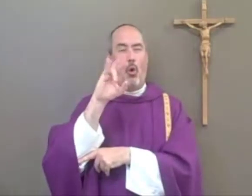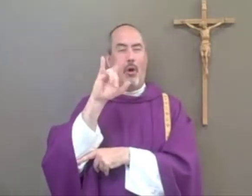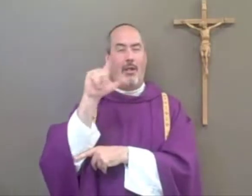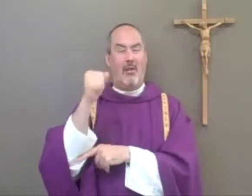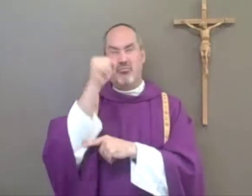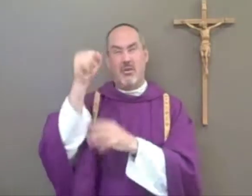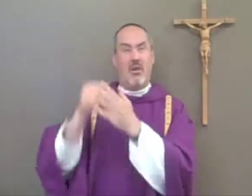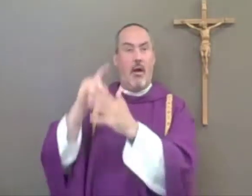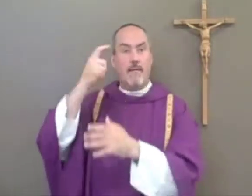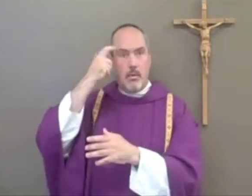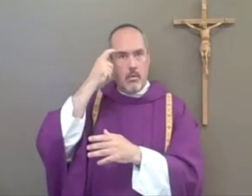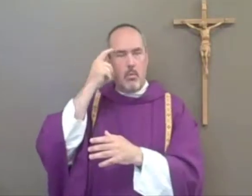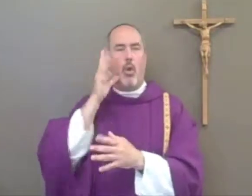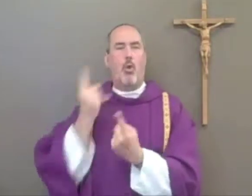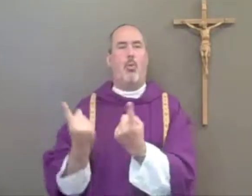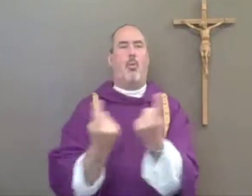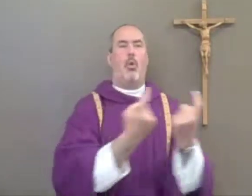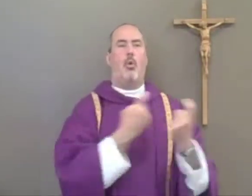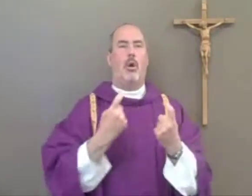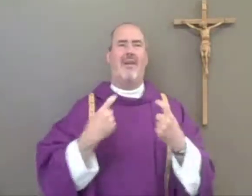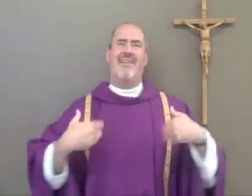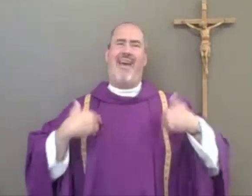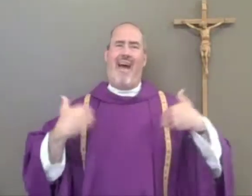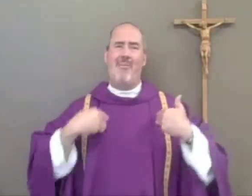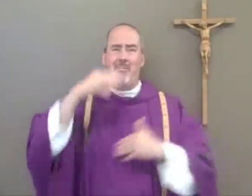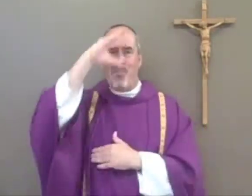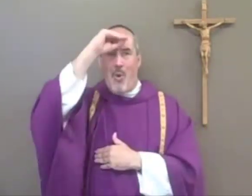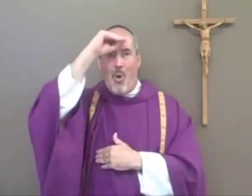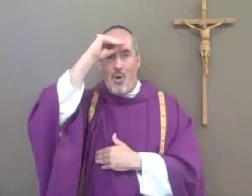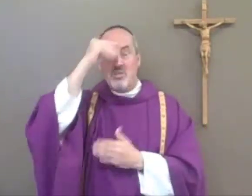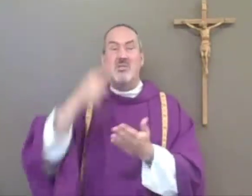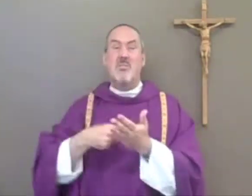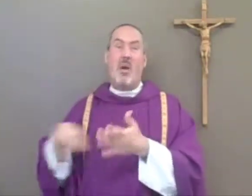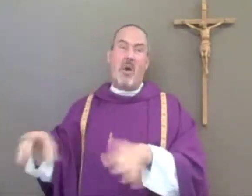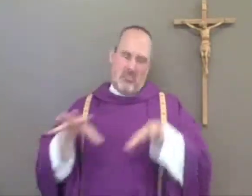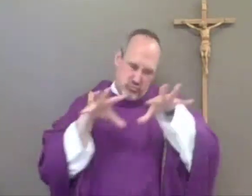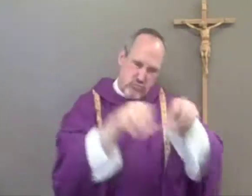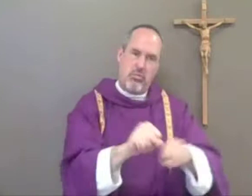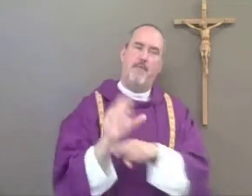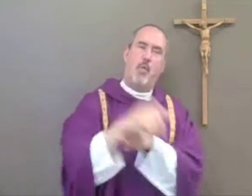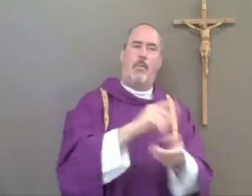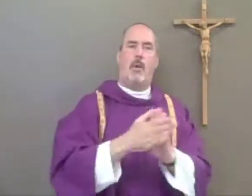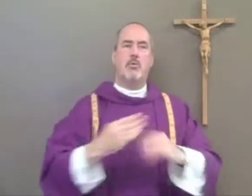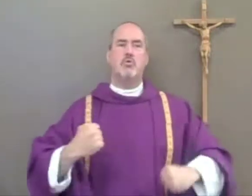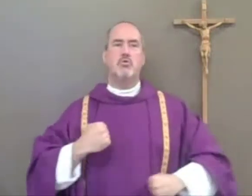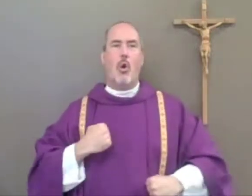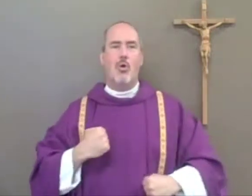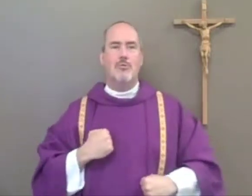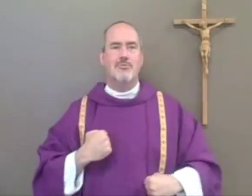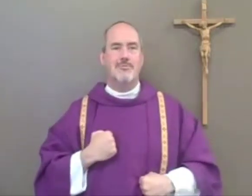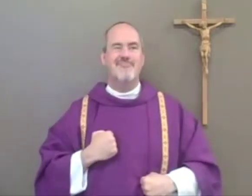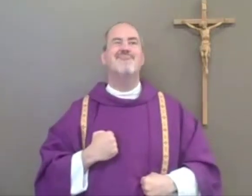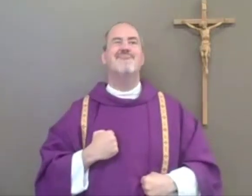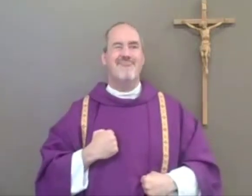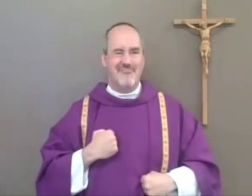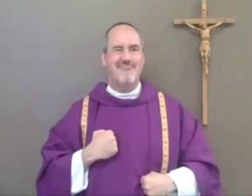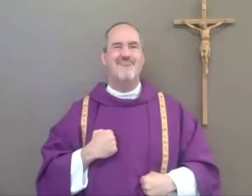There are a lot of those guerrilla groups throughout Africa fighting the government that go around kidnapping young boys and recruiting them